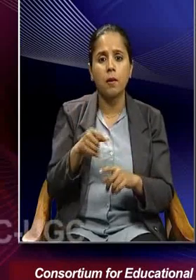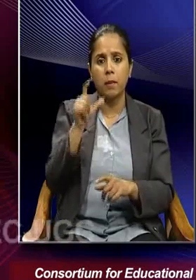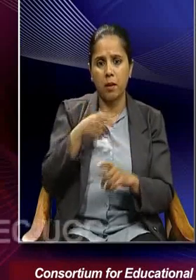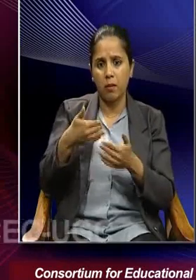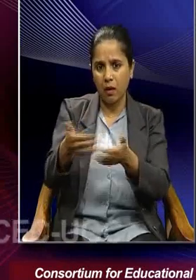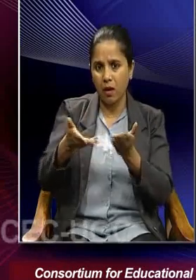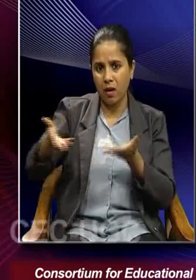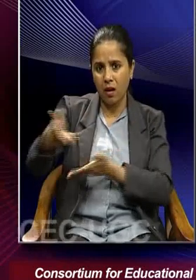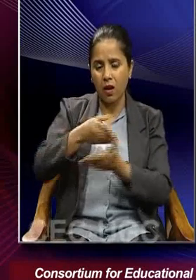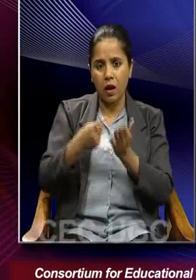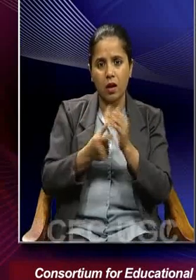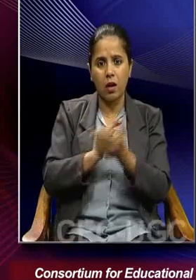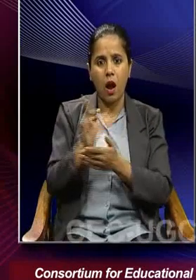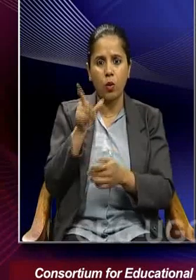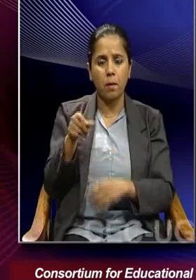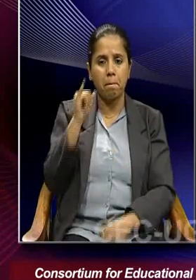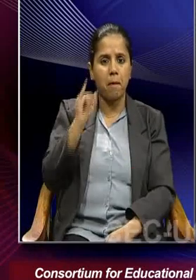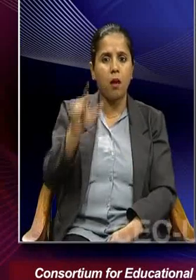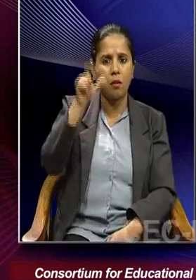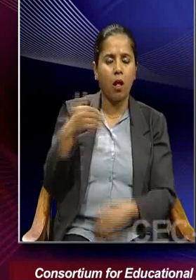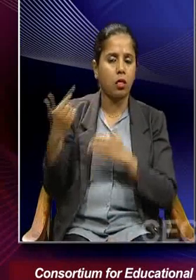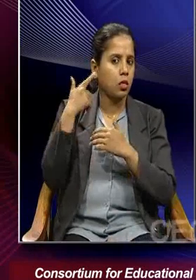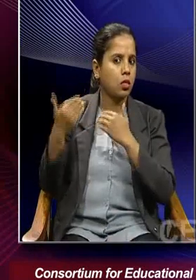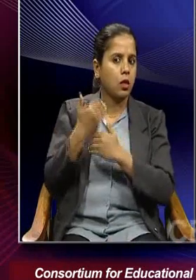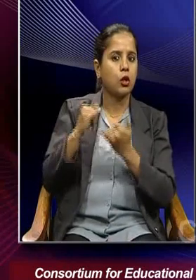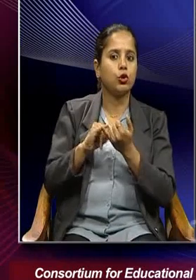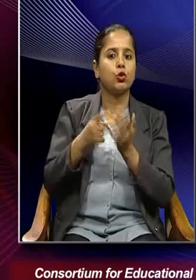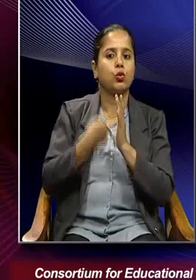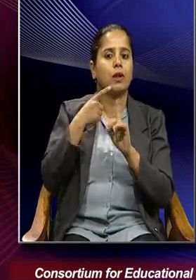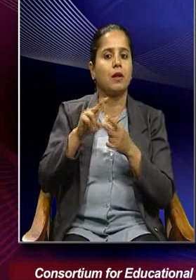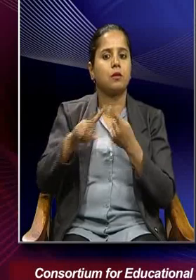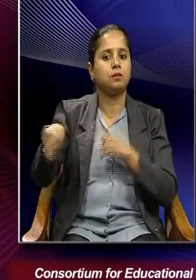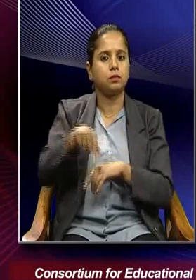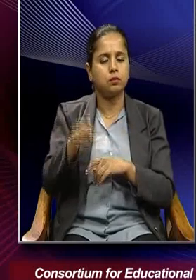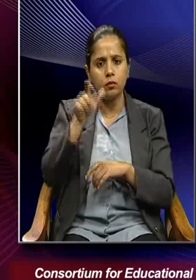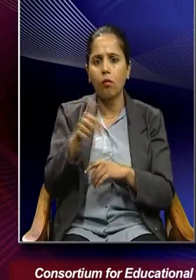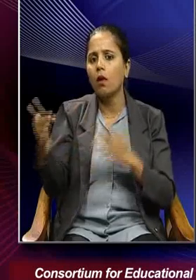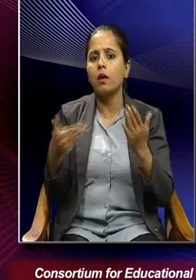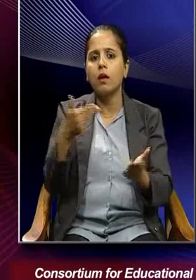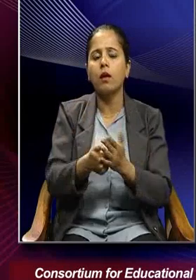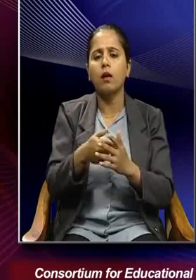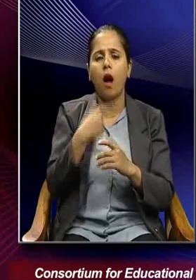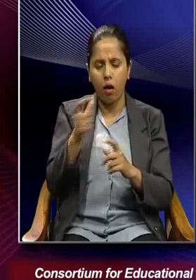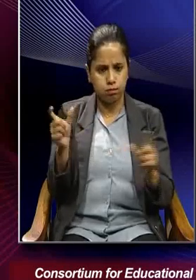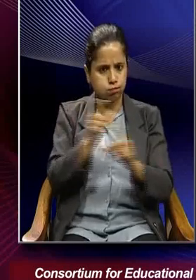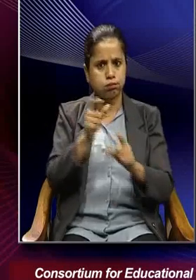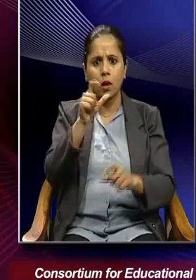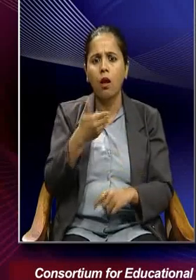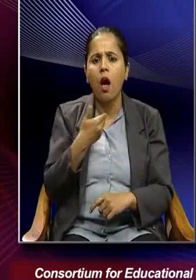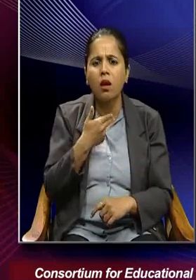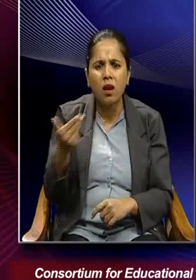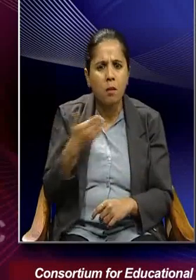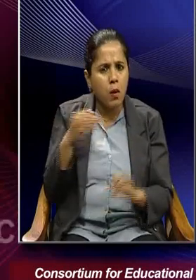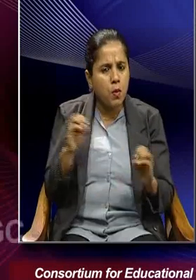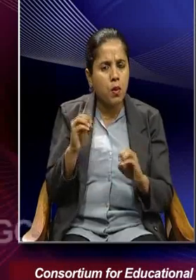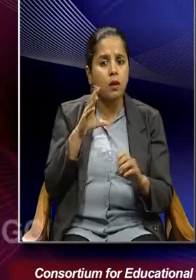Rahul, the role played by Rahul Roy, on Sridevi could be seen, that she is being implicated in that case. And the film also in a